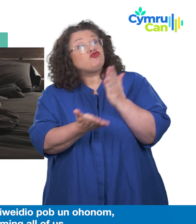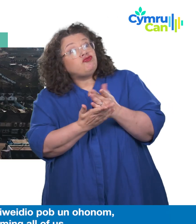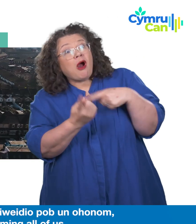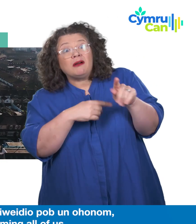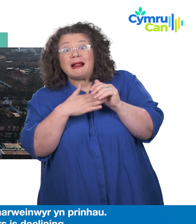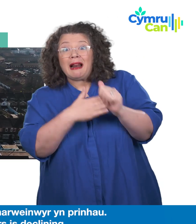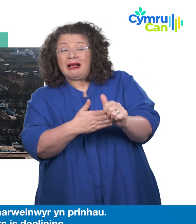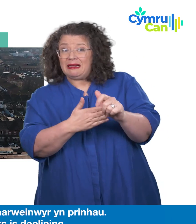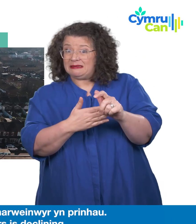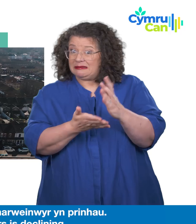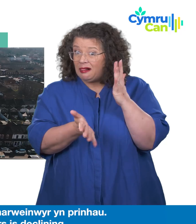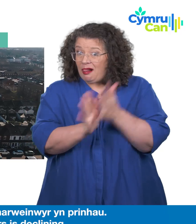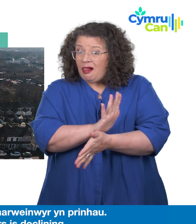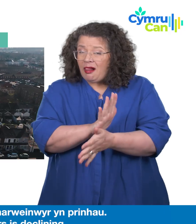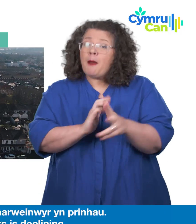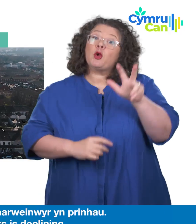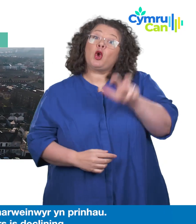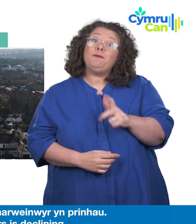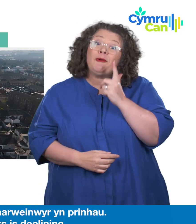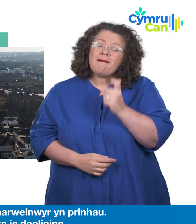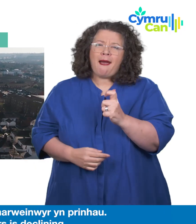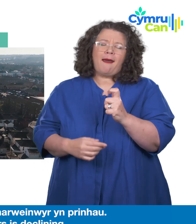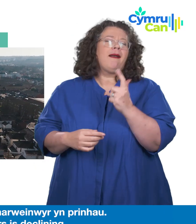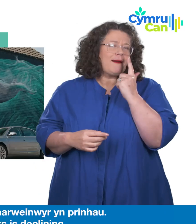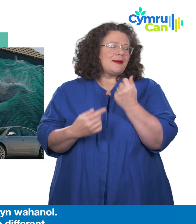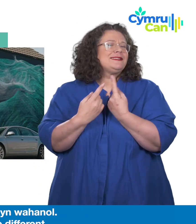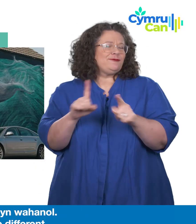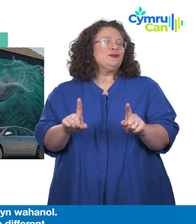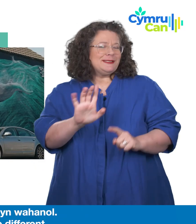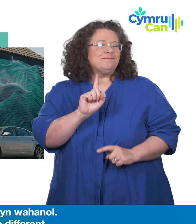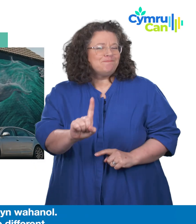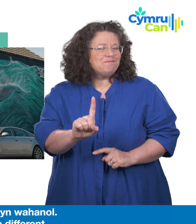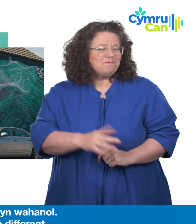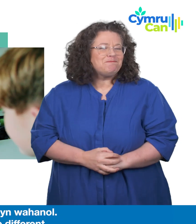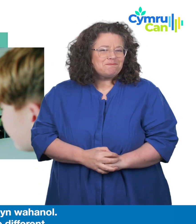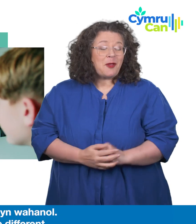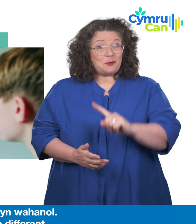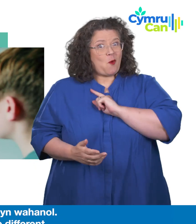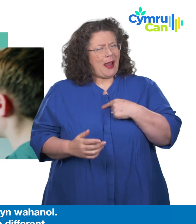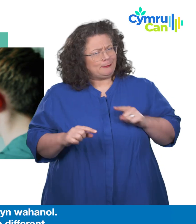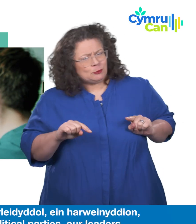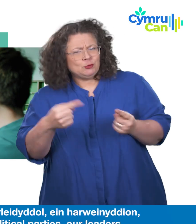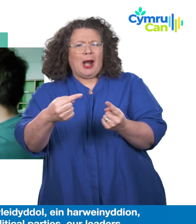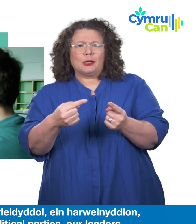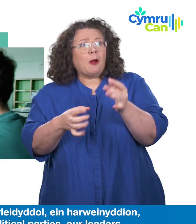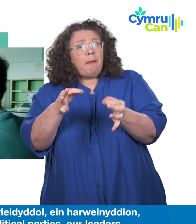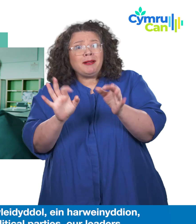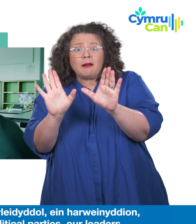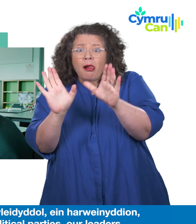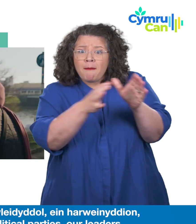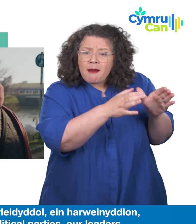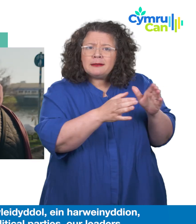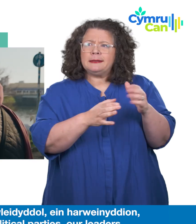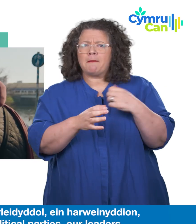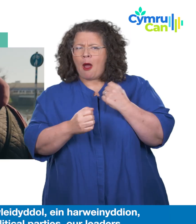all of us, and trust in our leaders is declining. But Cymru can be different. That's why I'm challenging